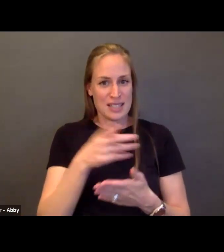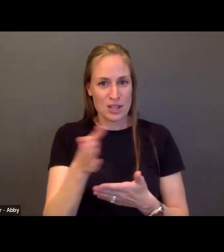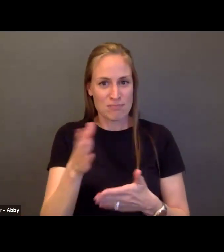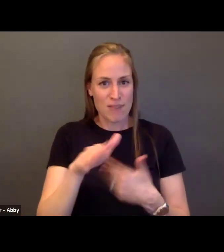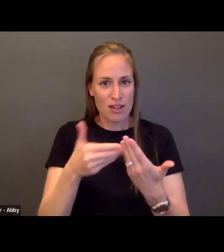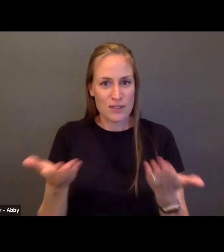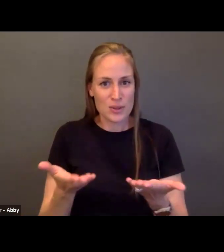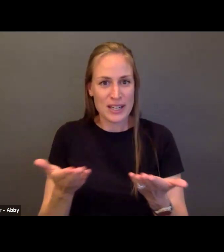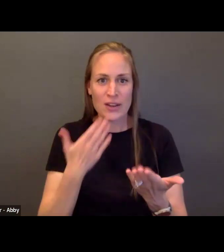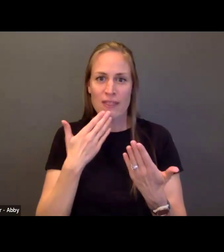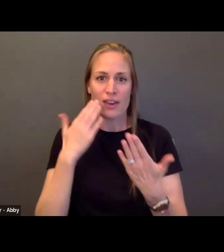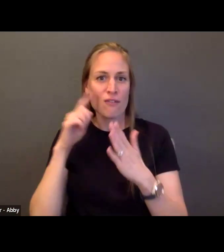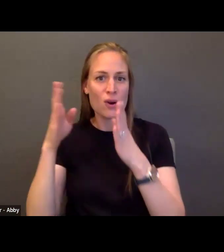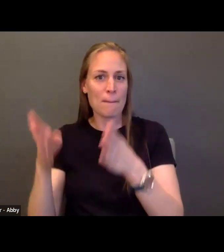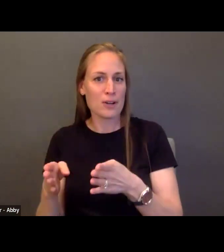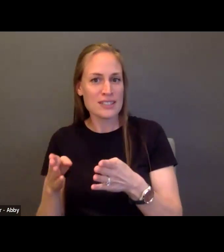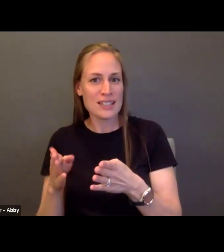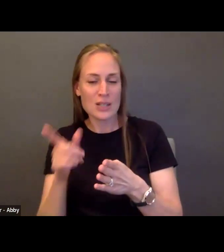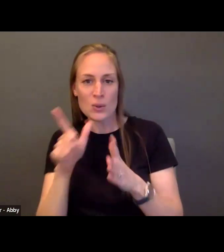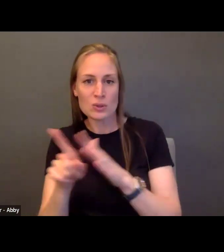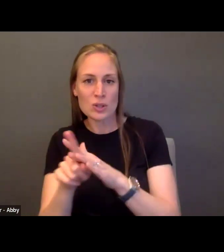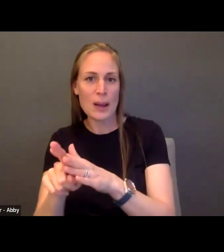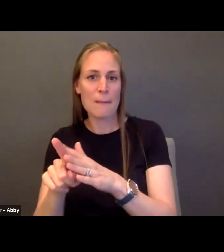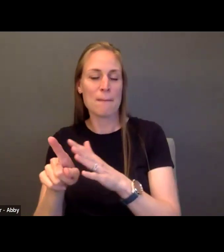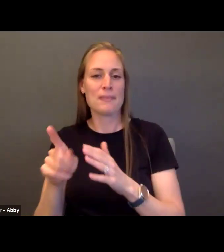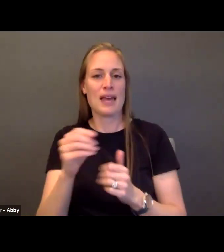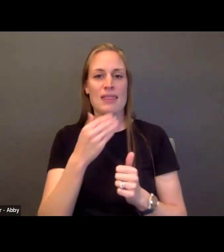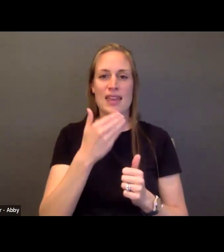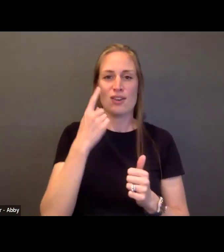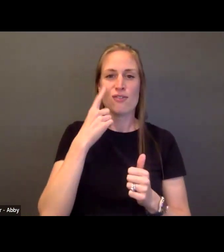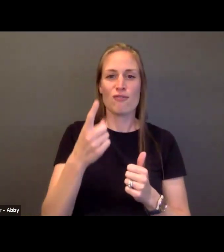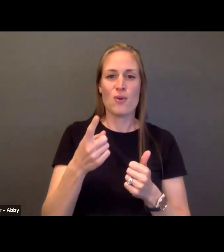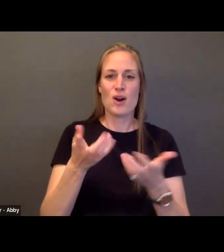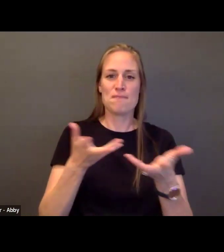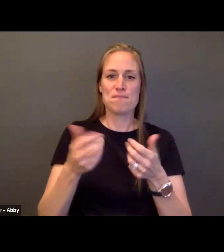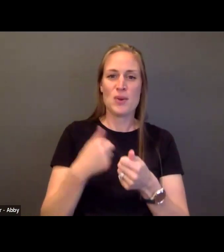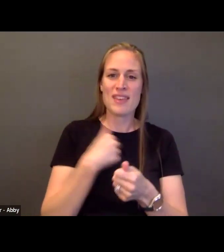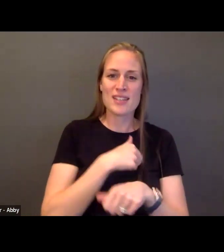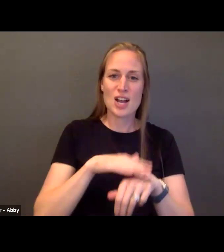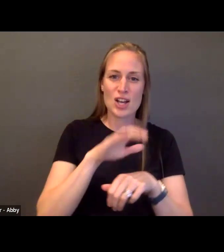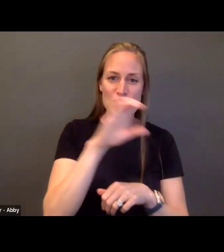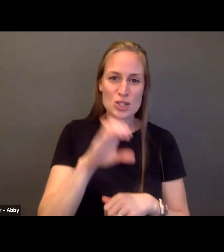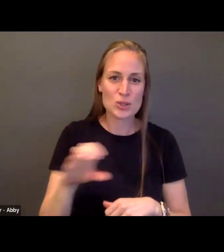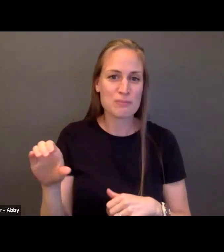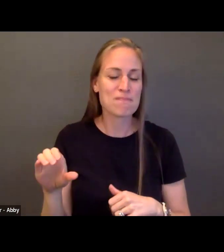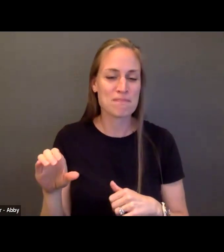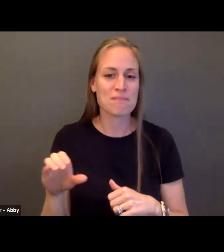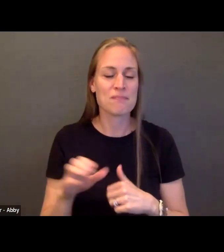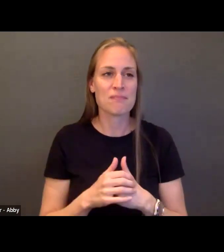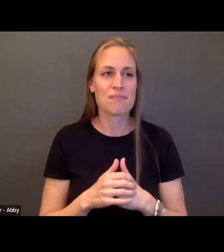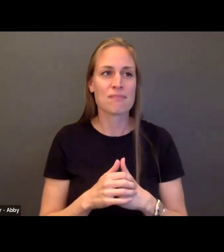being here in person, everyone who's able to make it in person. And thank you for spending the day with us on Zoom, folks who are on Zoom.